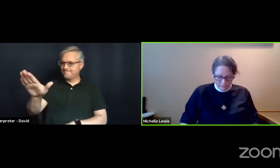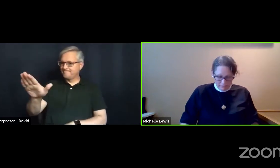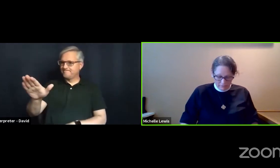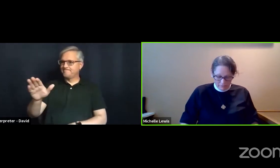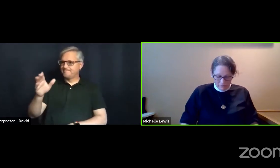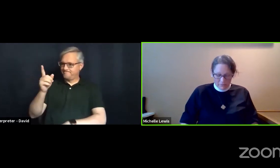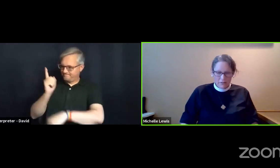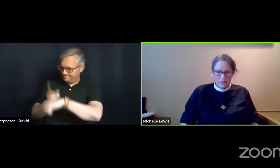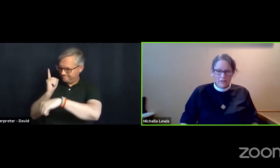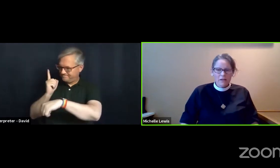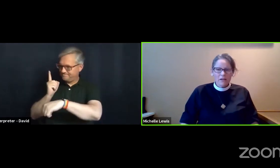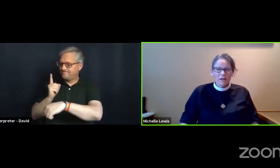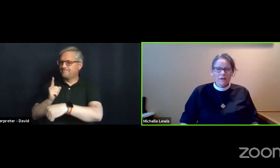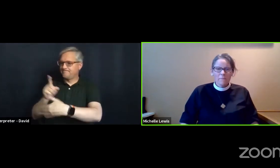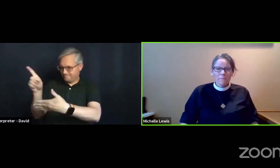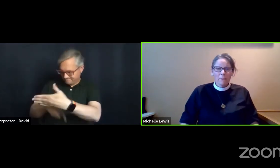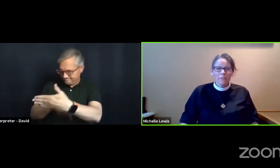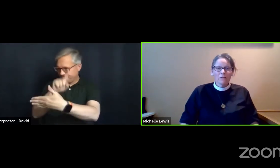direction.